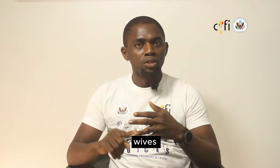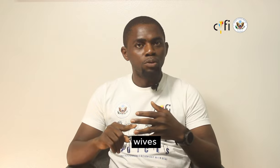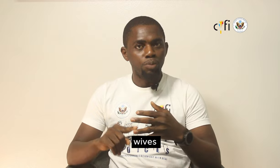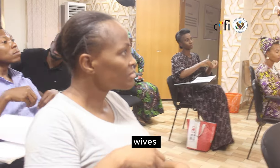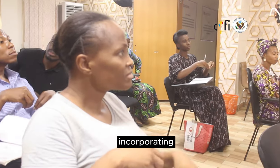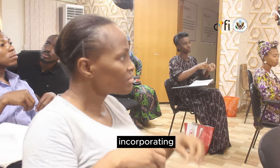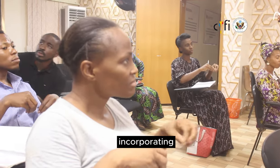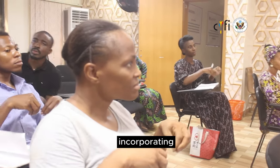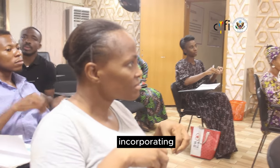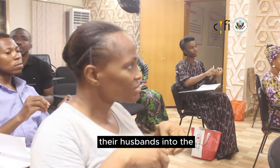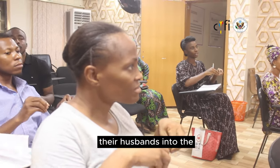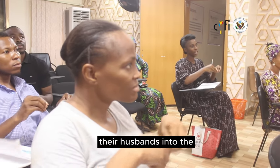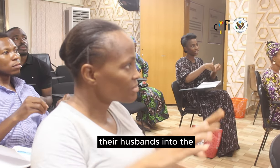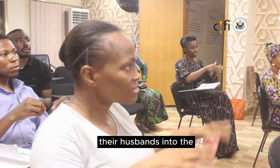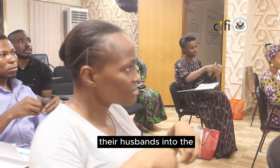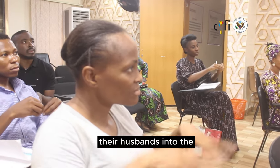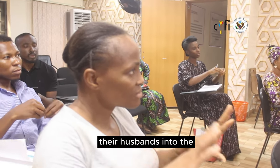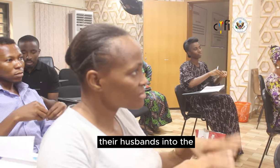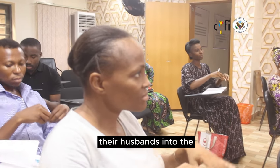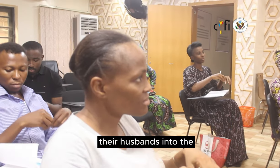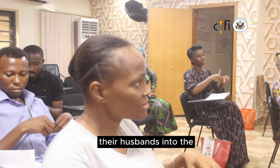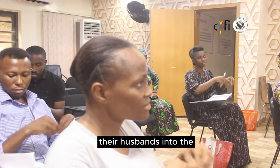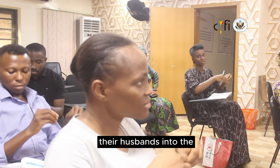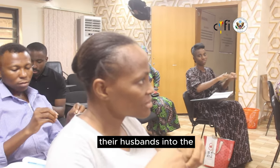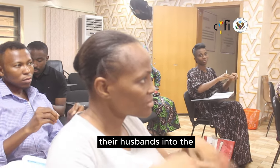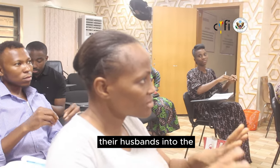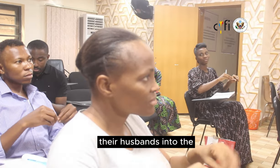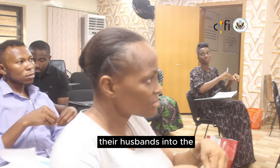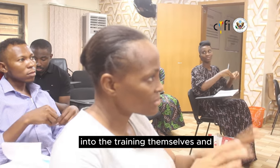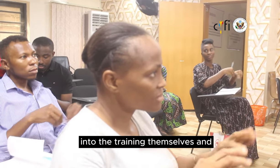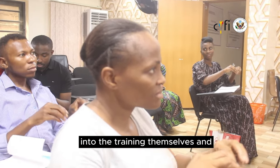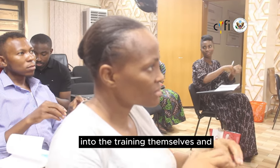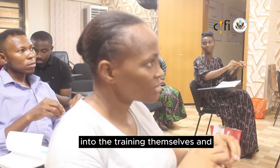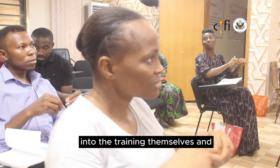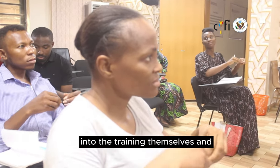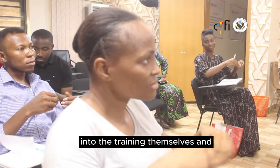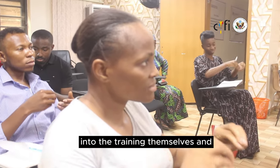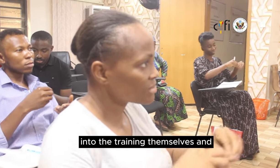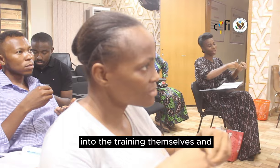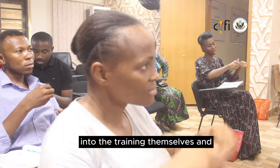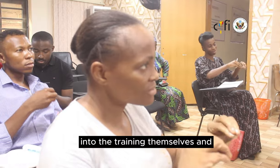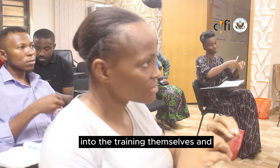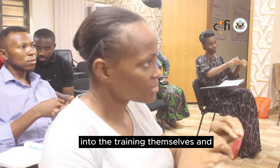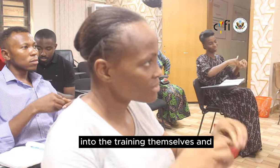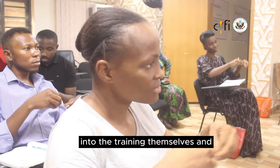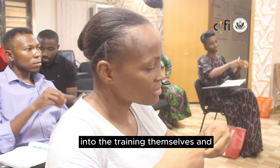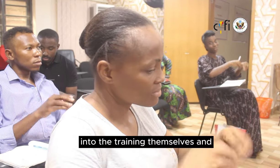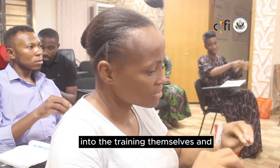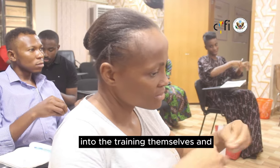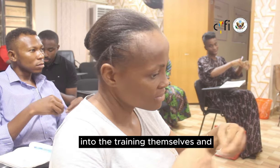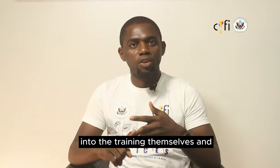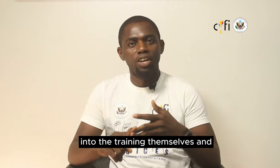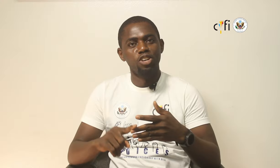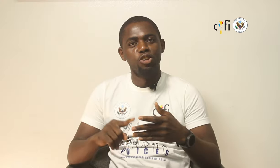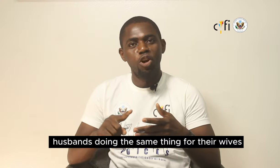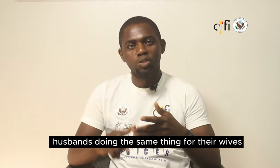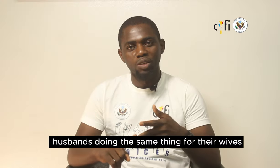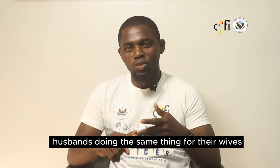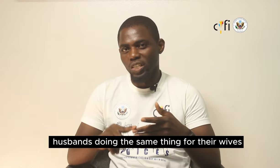know, incorporating or you know their husbands into the training them, you know, themselves, and then you know the same way, you know, husbands doing the